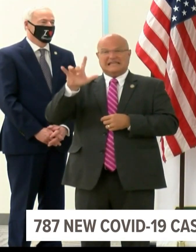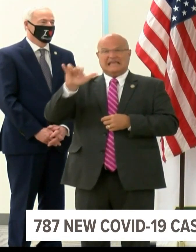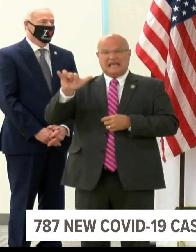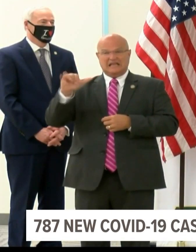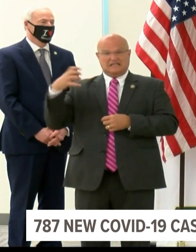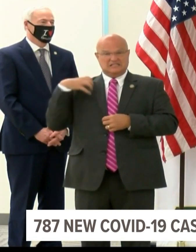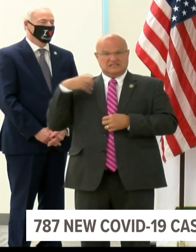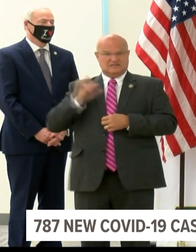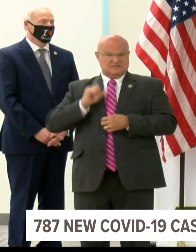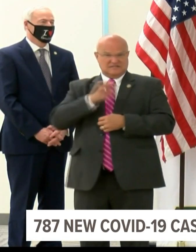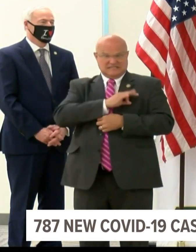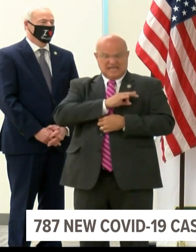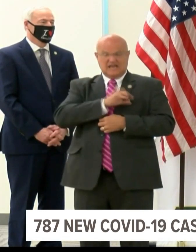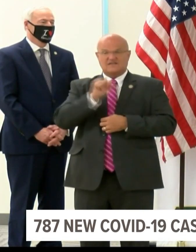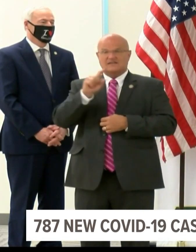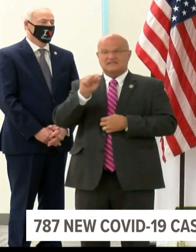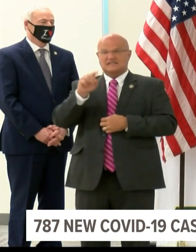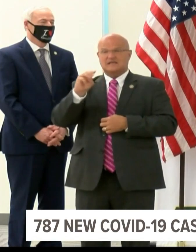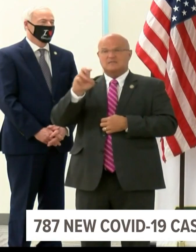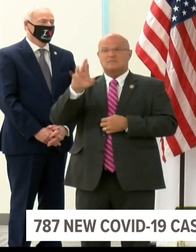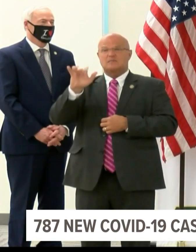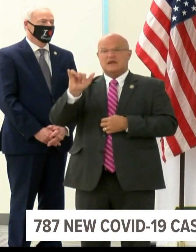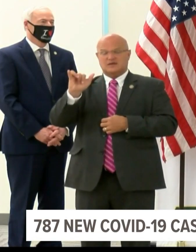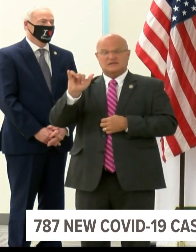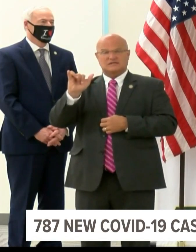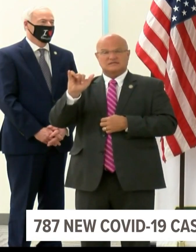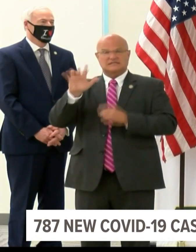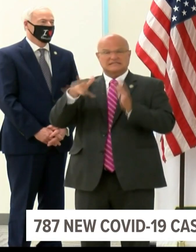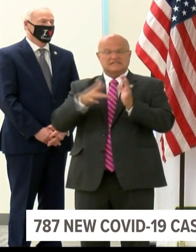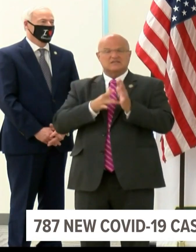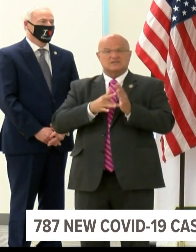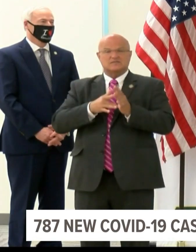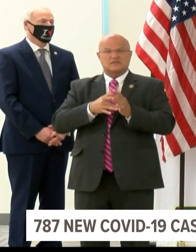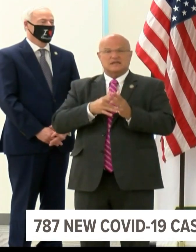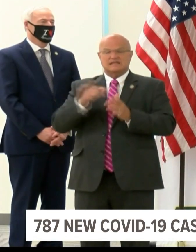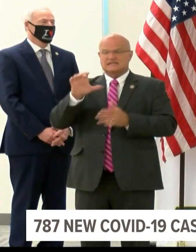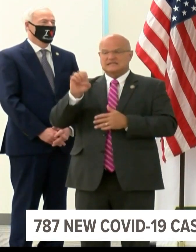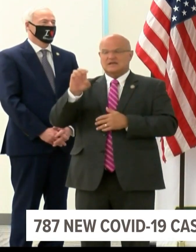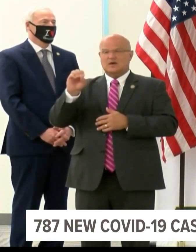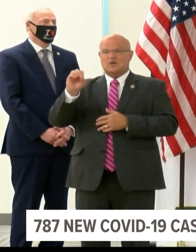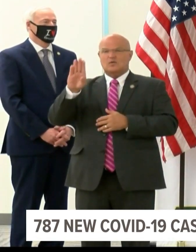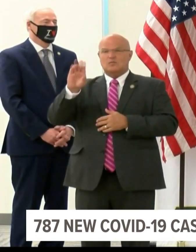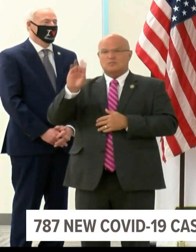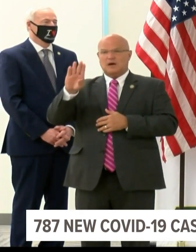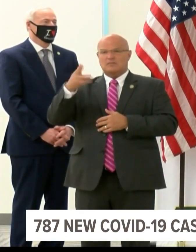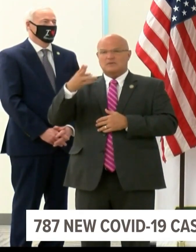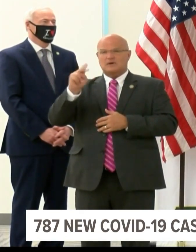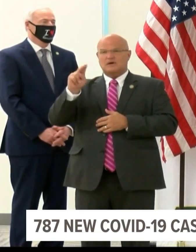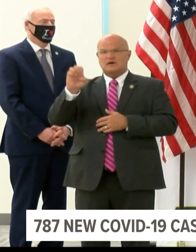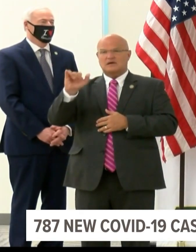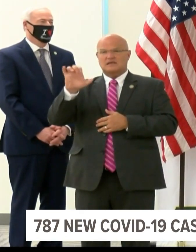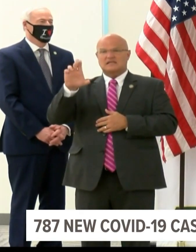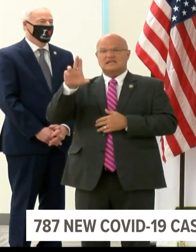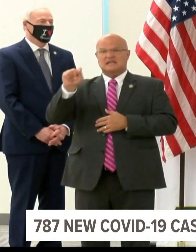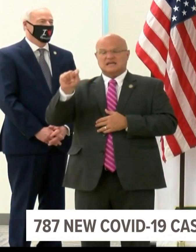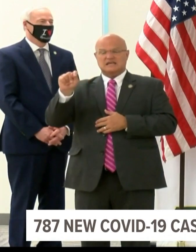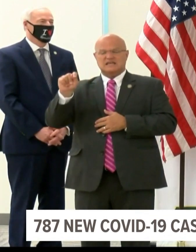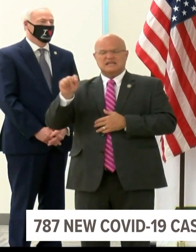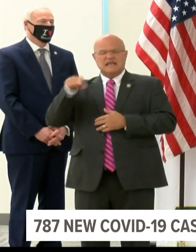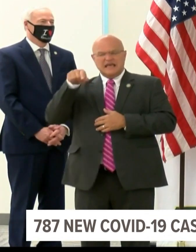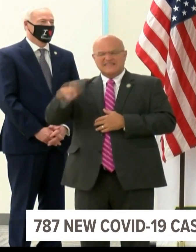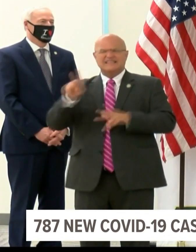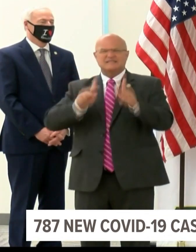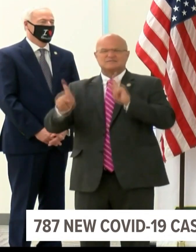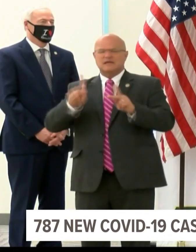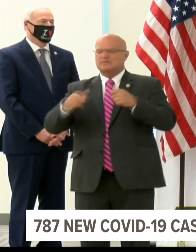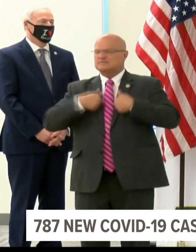of Staff at the St. Mary's Regional Medical Center, and CEO Bob Honeycutt. These are people who lay it on the line every single day,